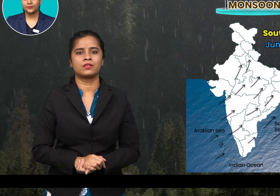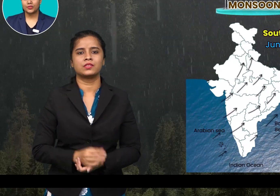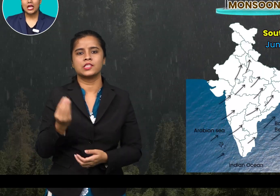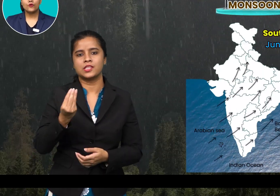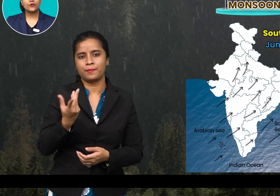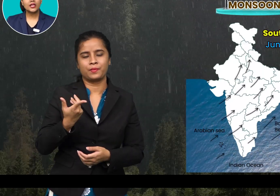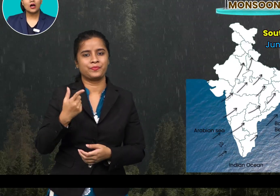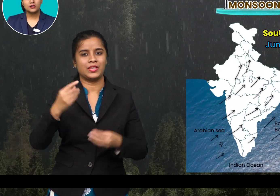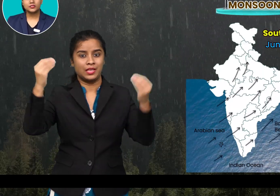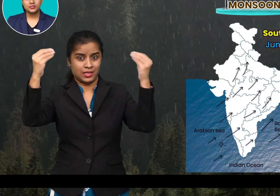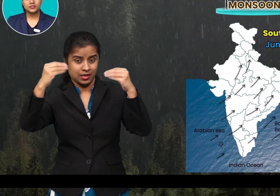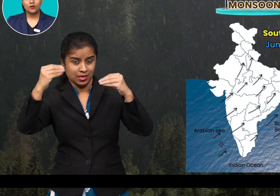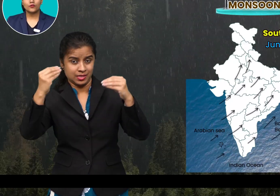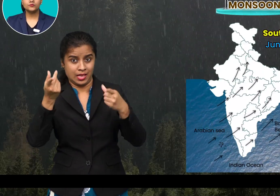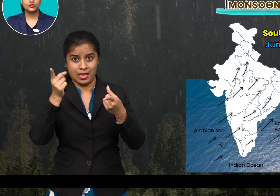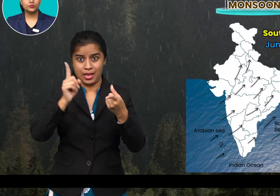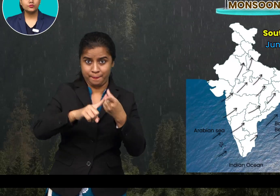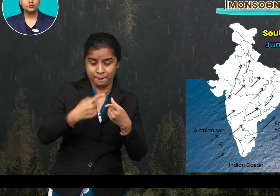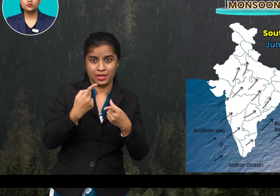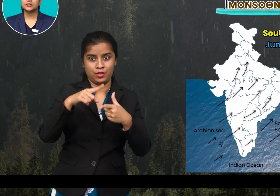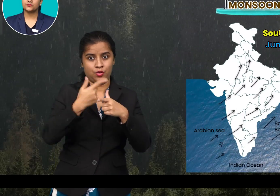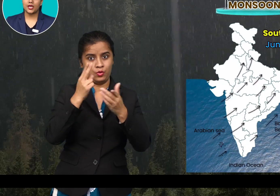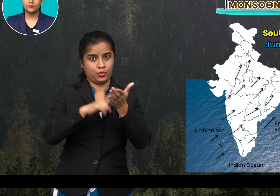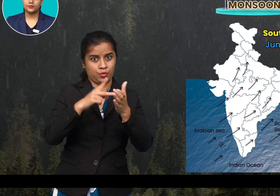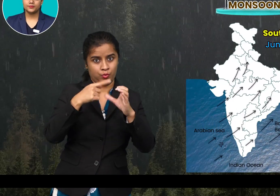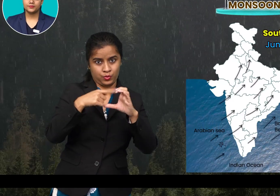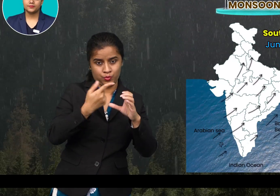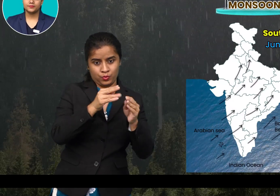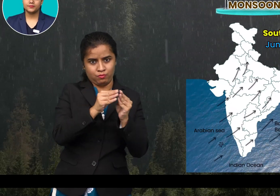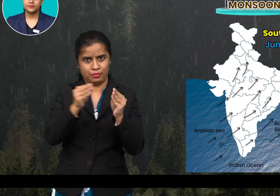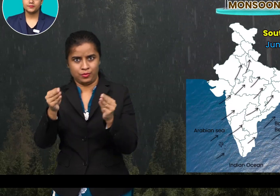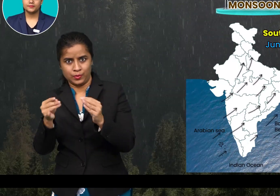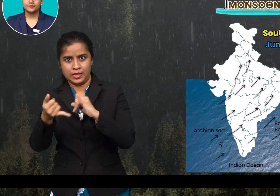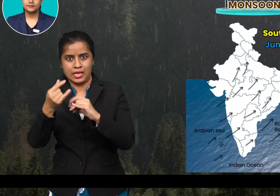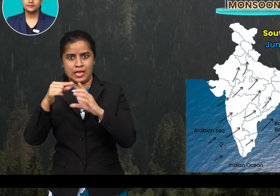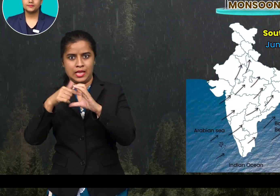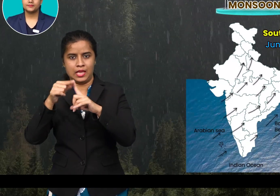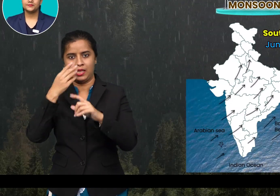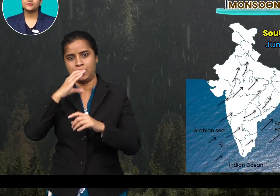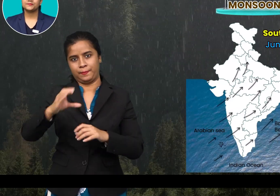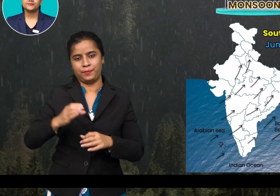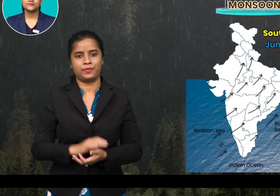Usually, rain occurs from June to September.